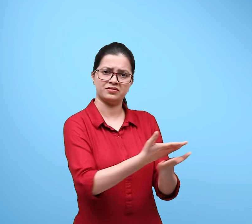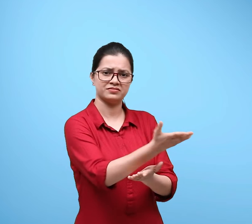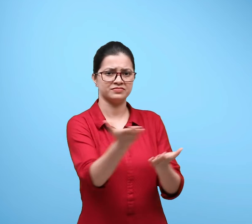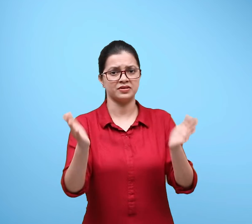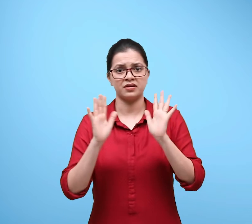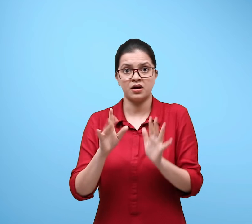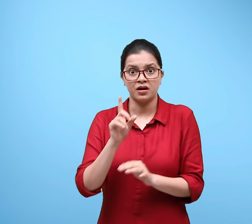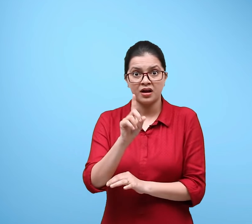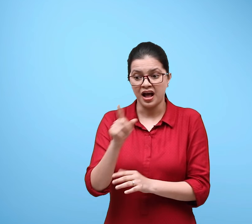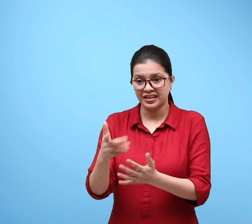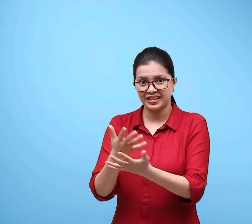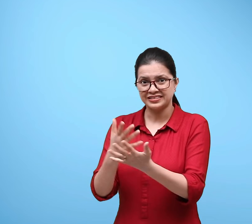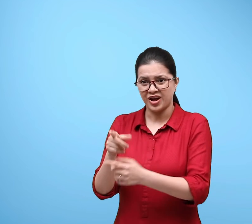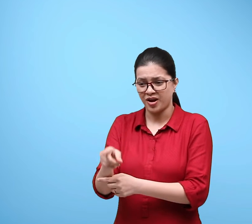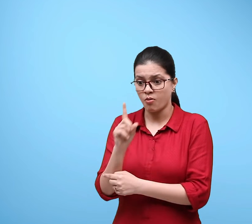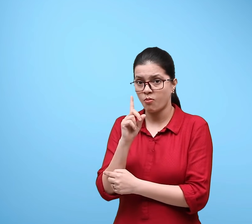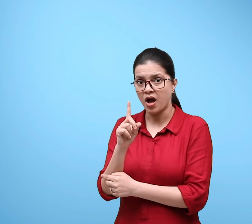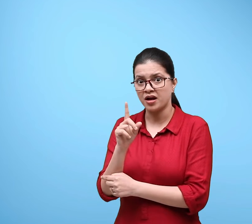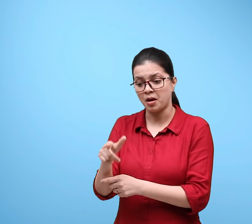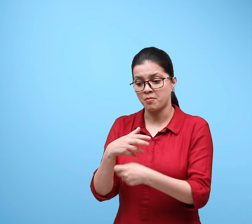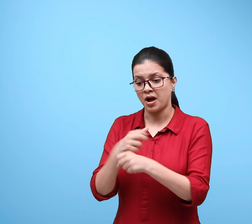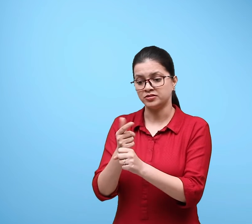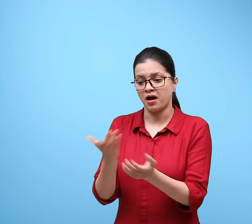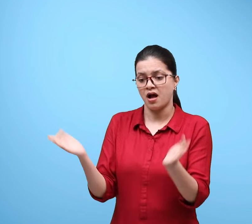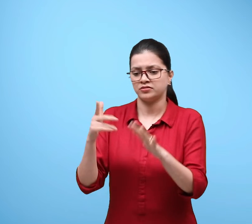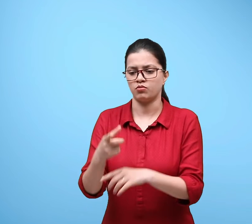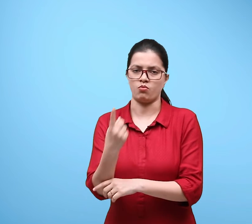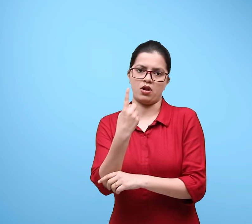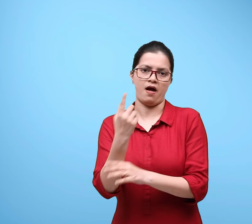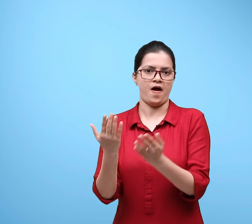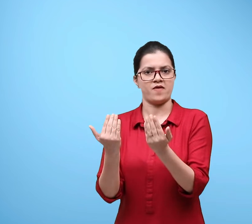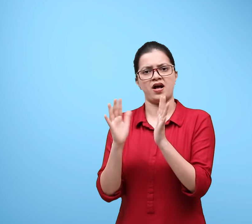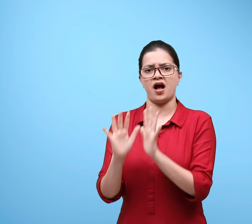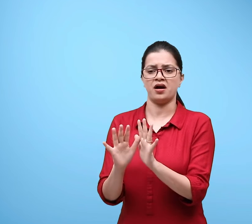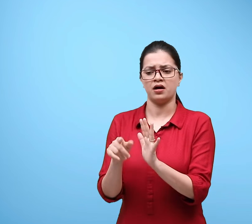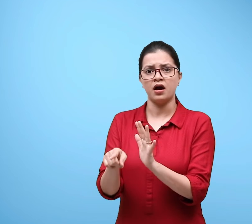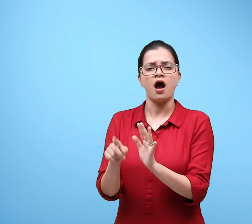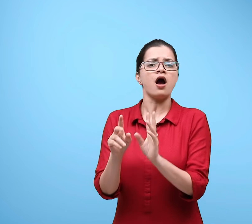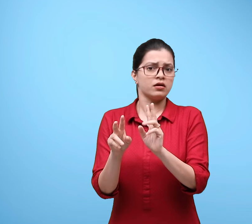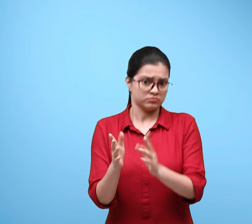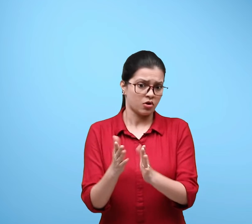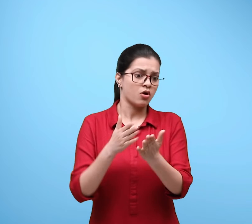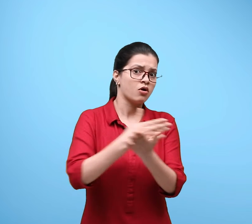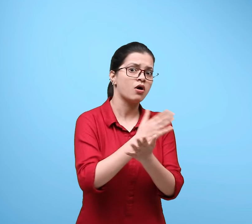It is also possible that an object could be made of a single material or of many different